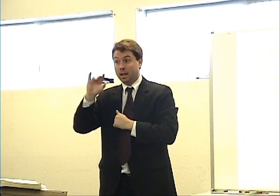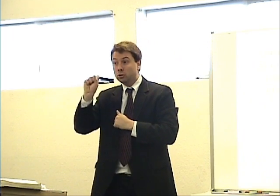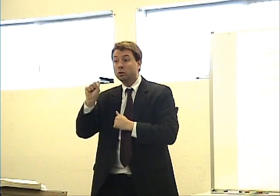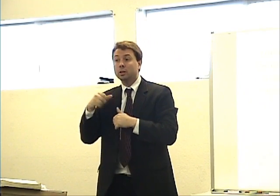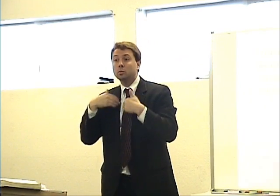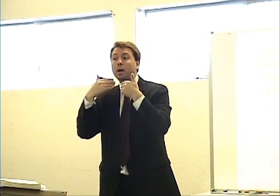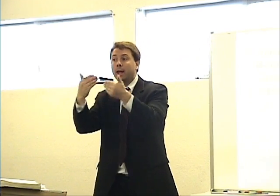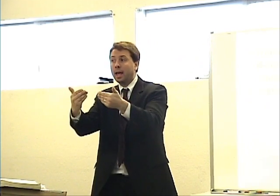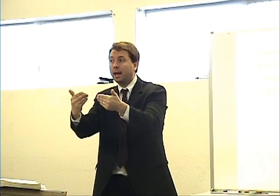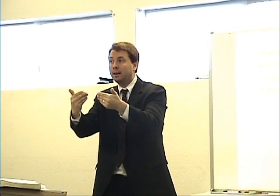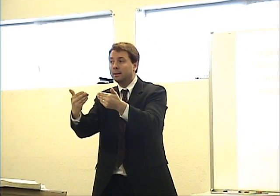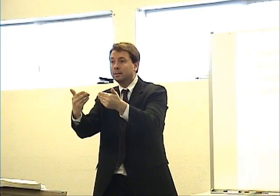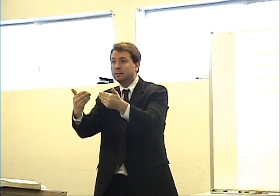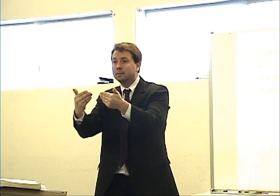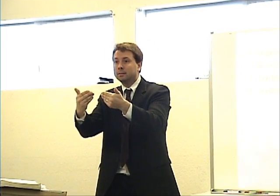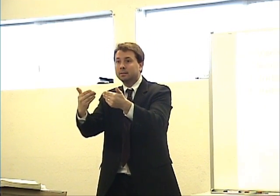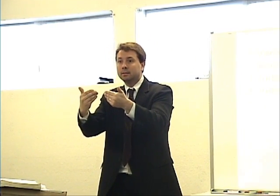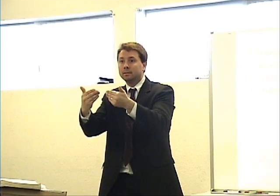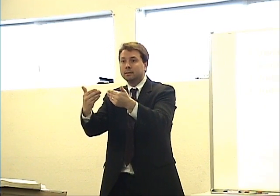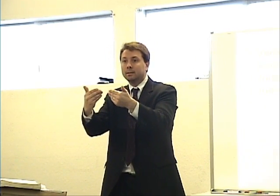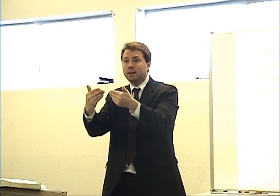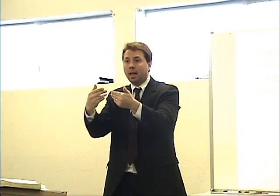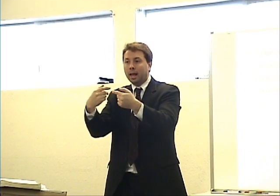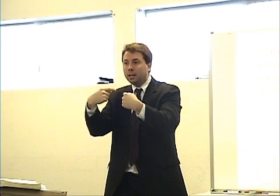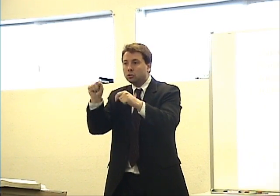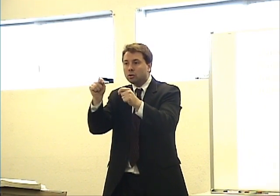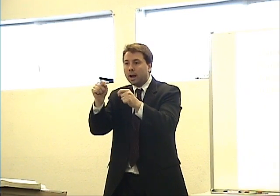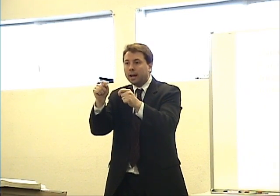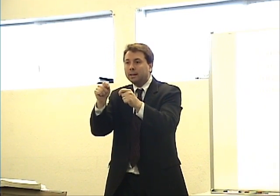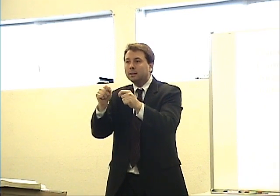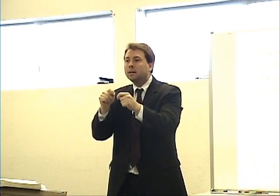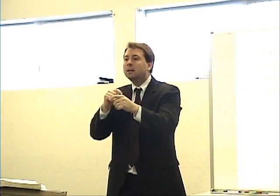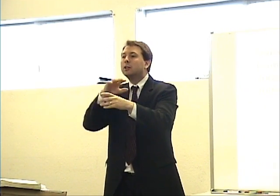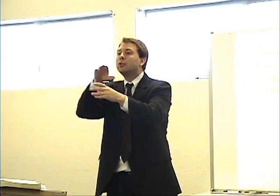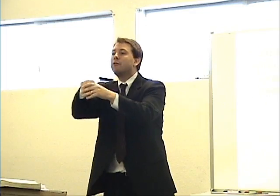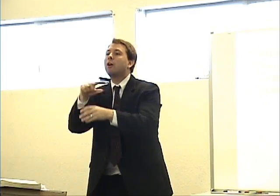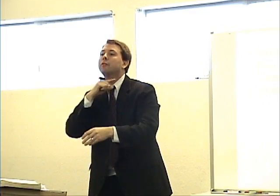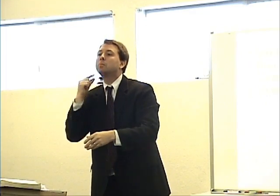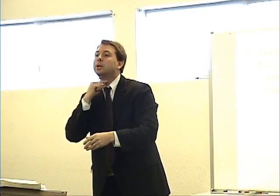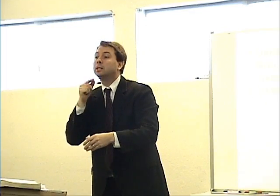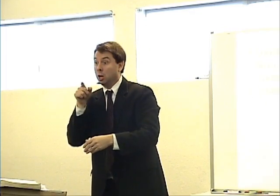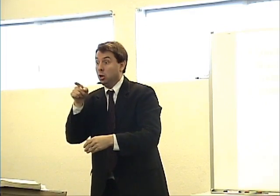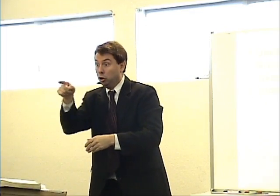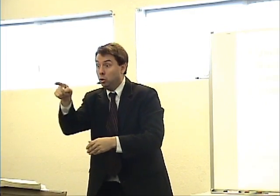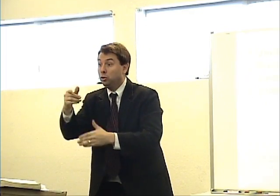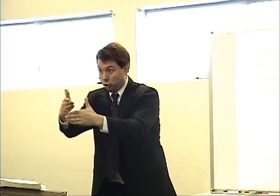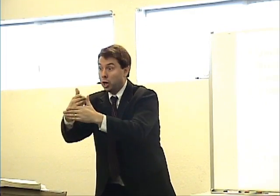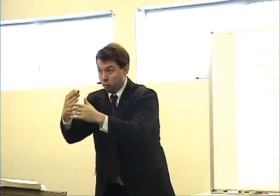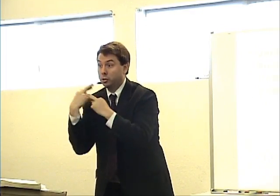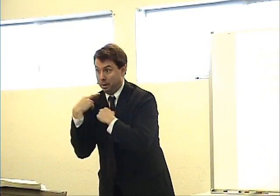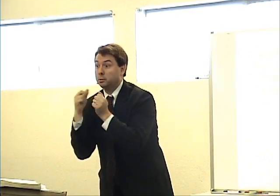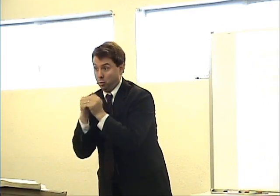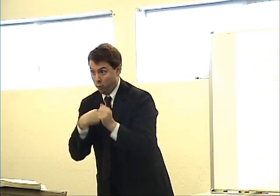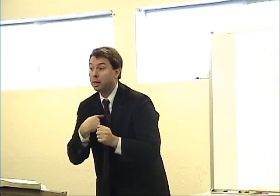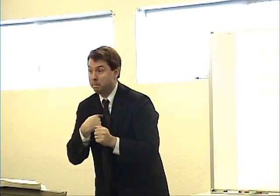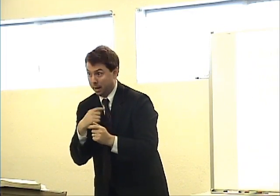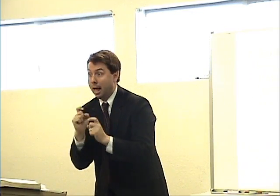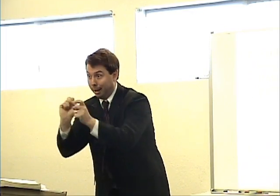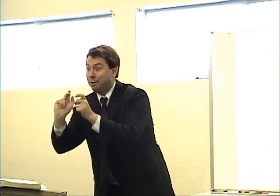And Judas went ahead. And he tried to involve the priest. You share responsible with me. I'll give